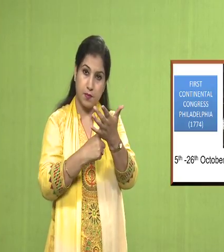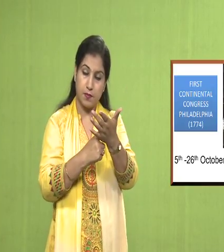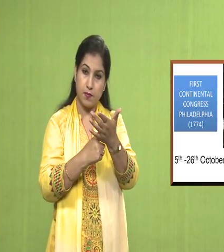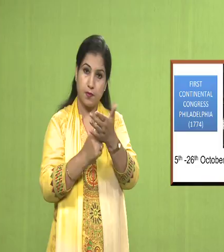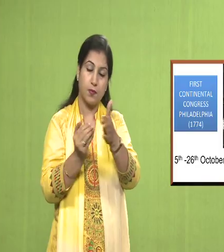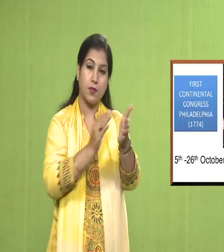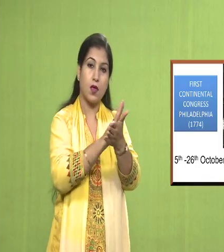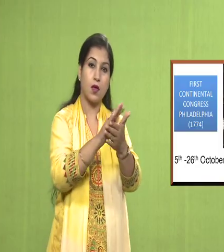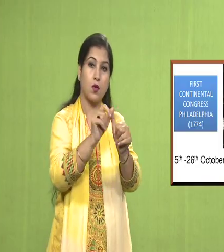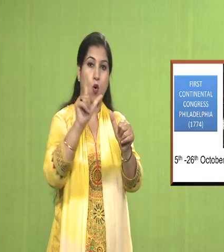Philadelphia.